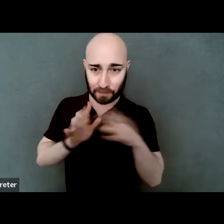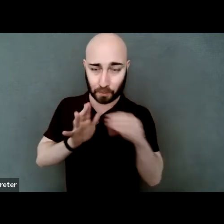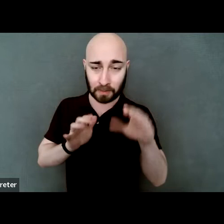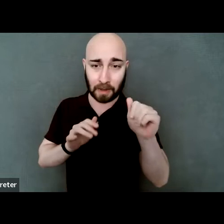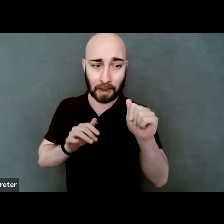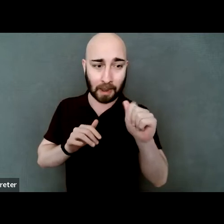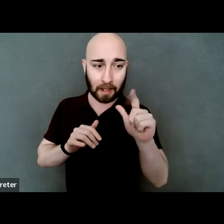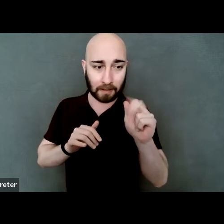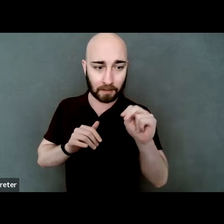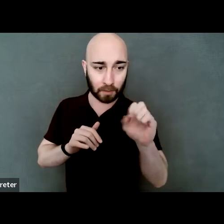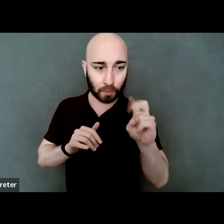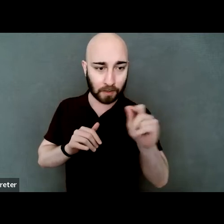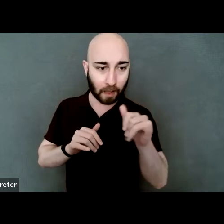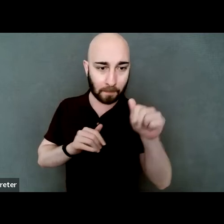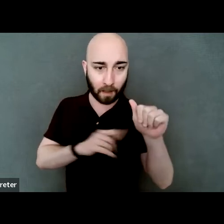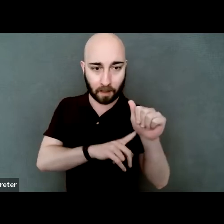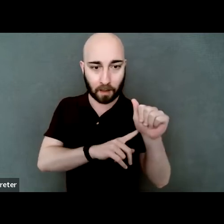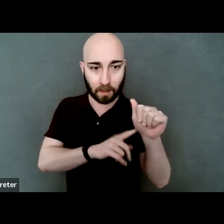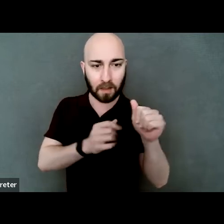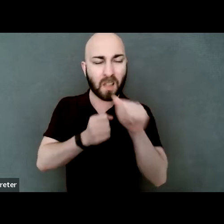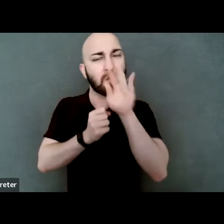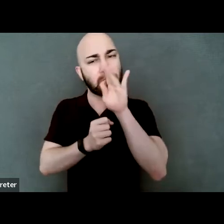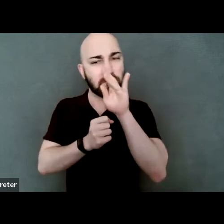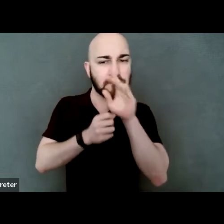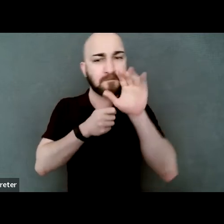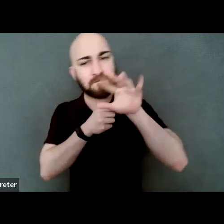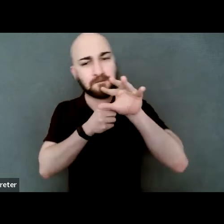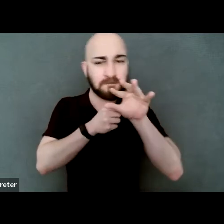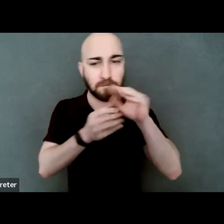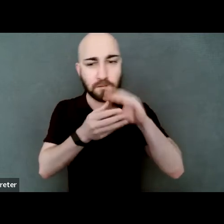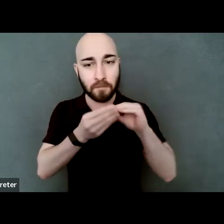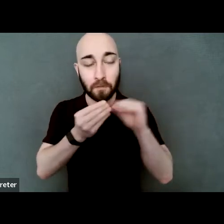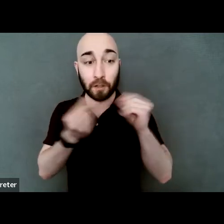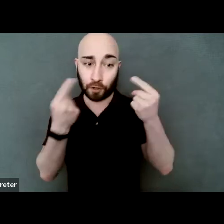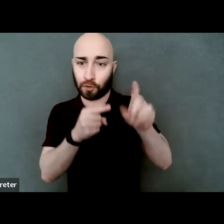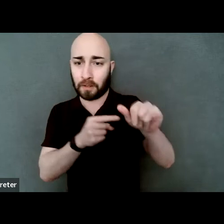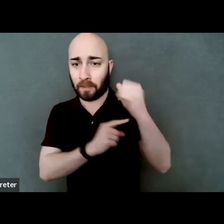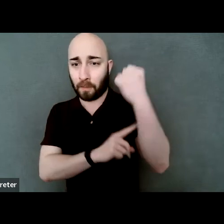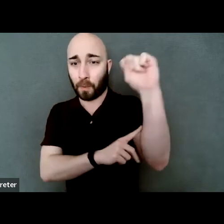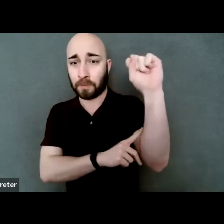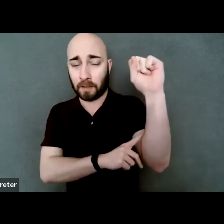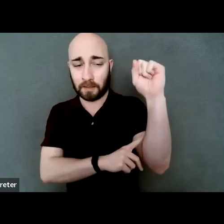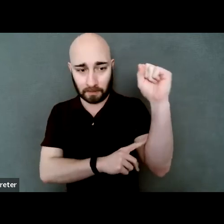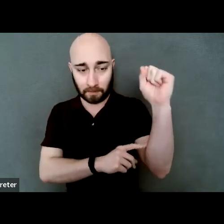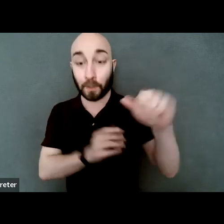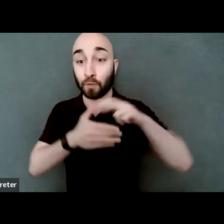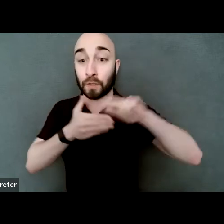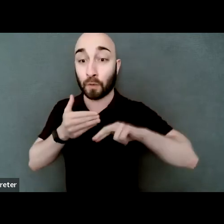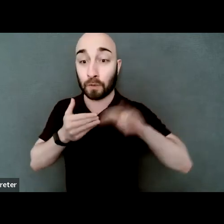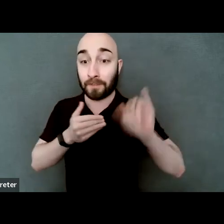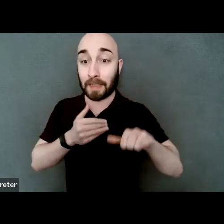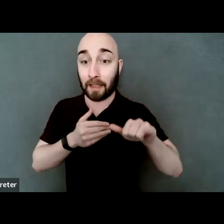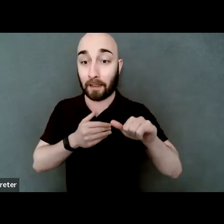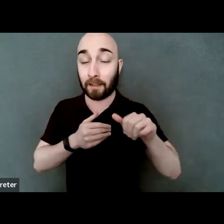Sugiyama, was addressing the crowd as they were doing in the midst of that protest. And the result of that sit-in